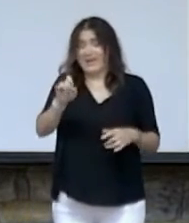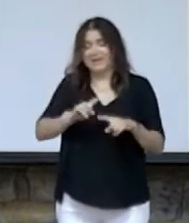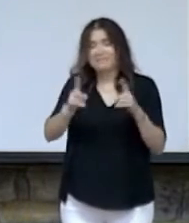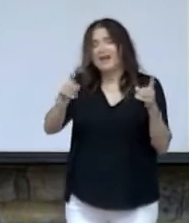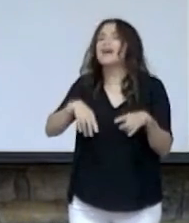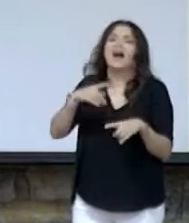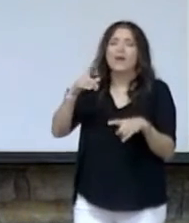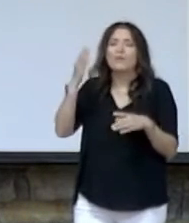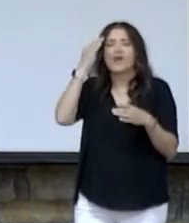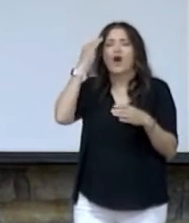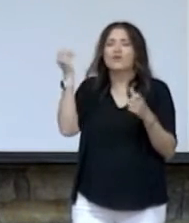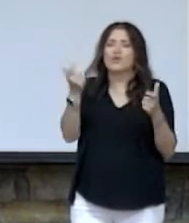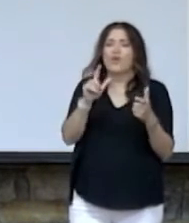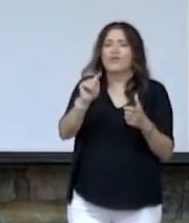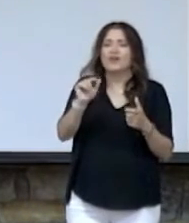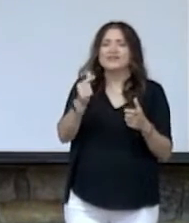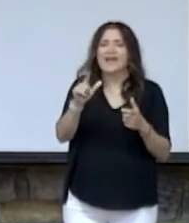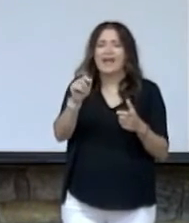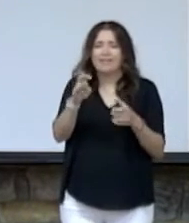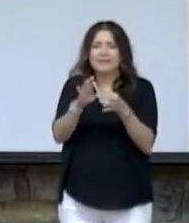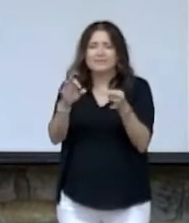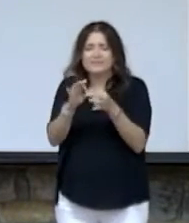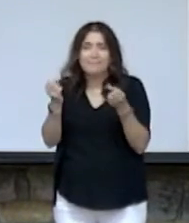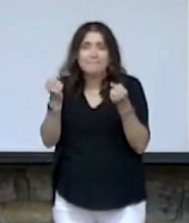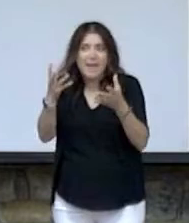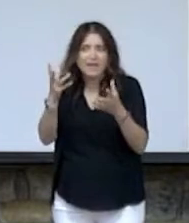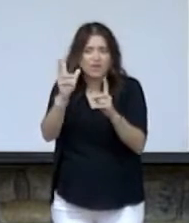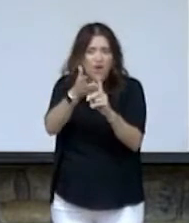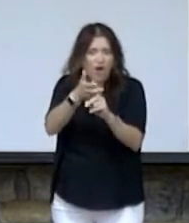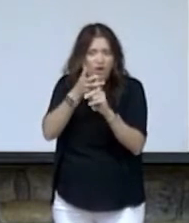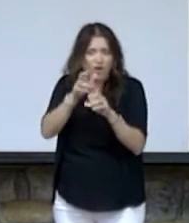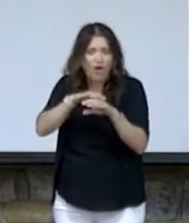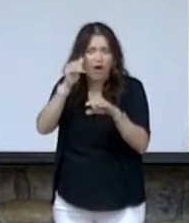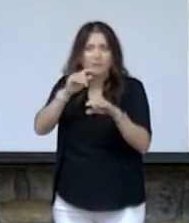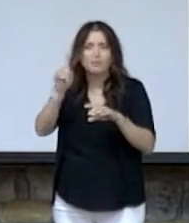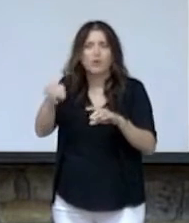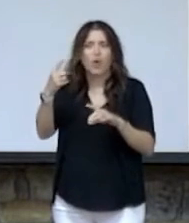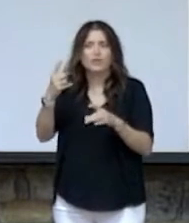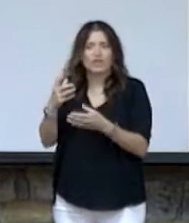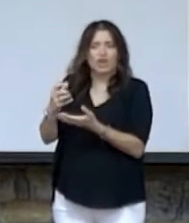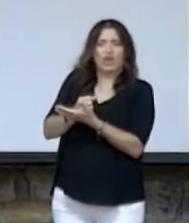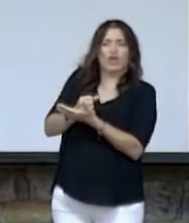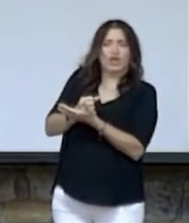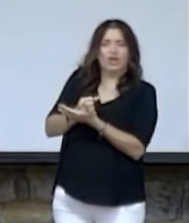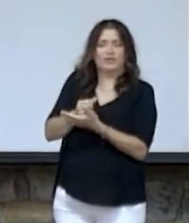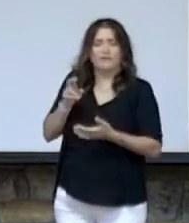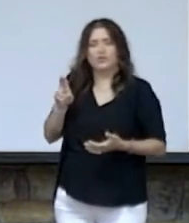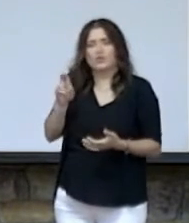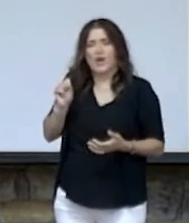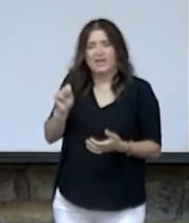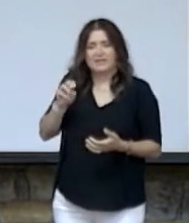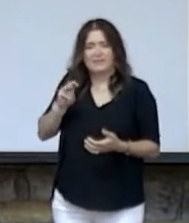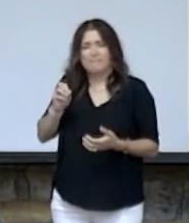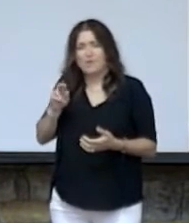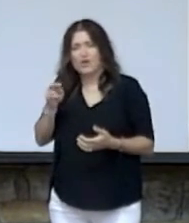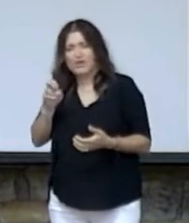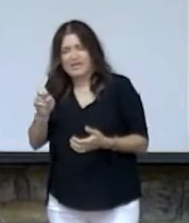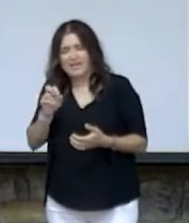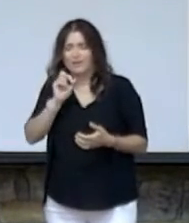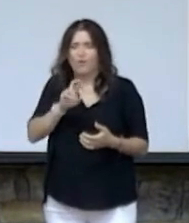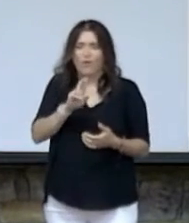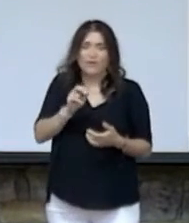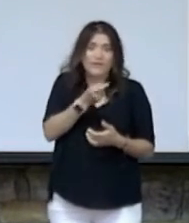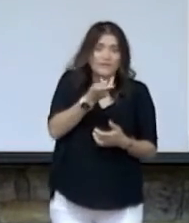we all know their taglines, right? Many are called, but only a few will earn the title of United States Marine, or the few,